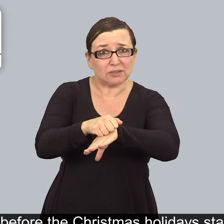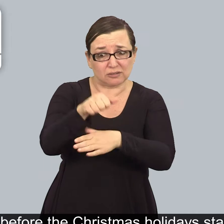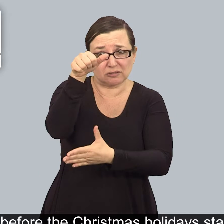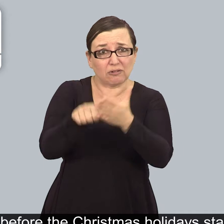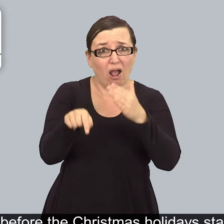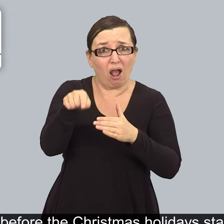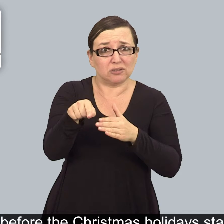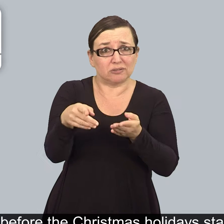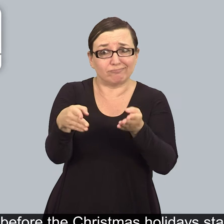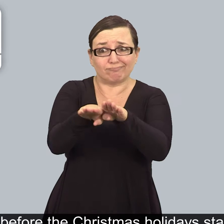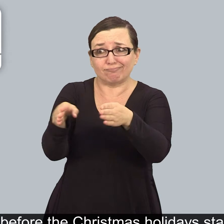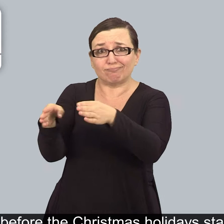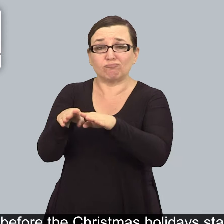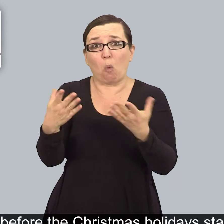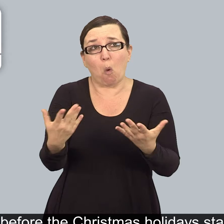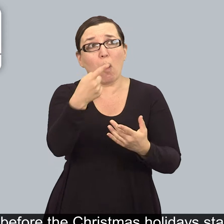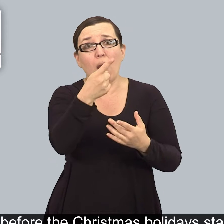holidays start and if bad weather is forecast.